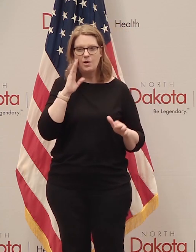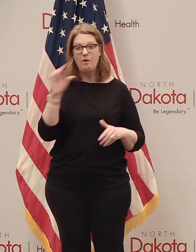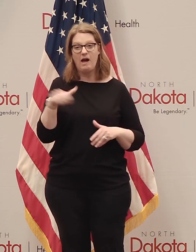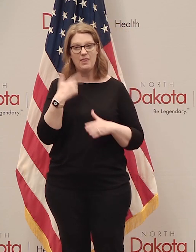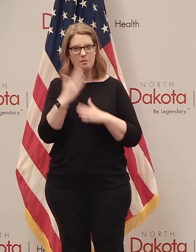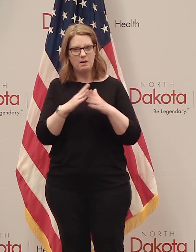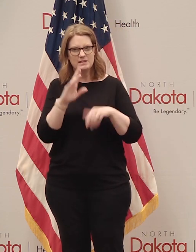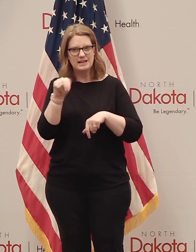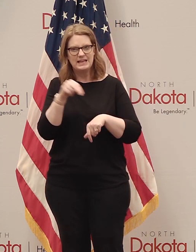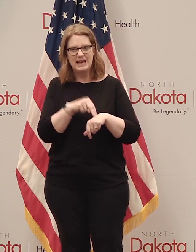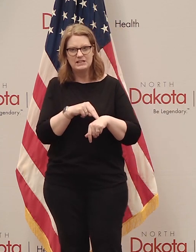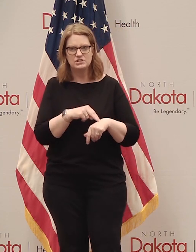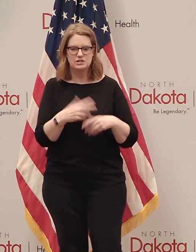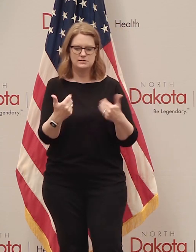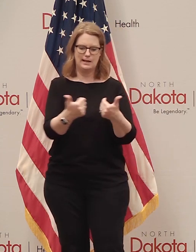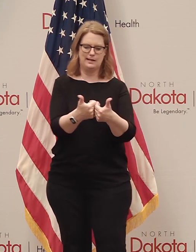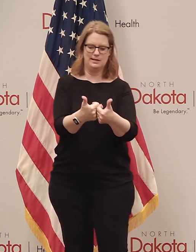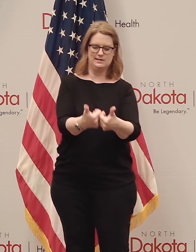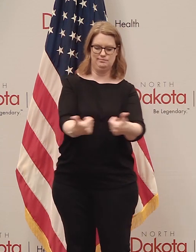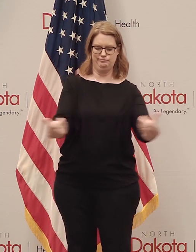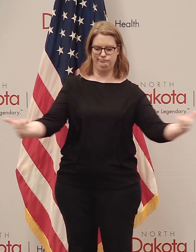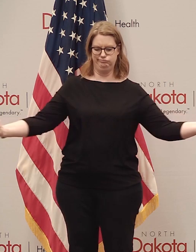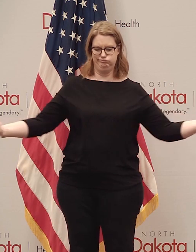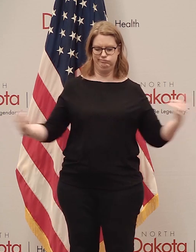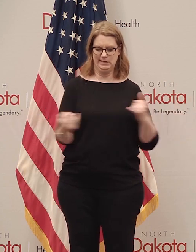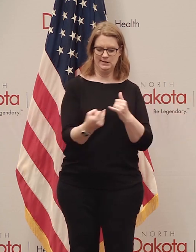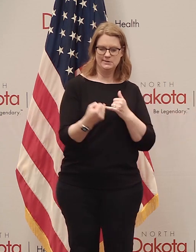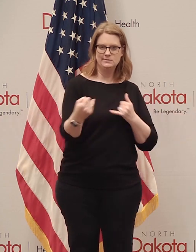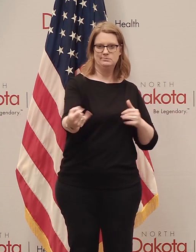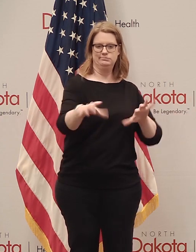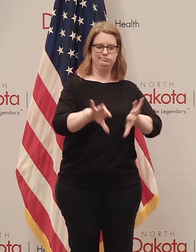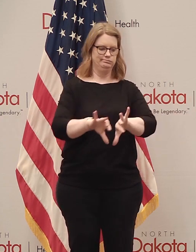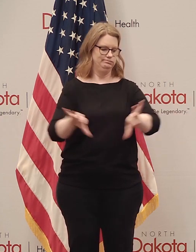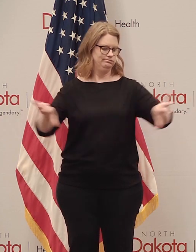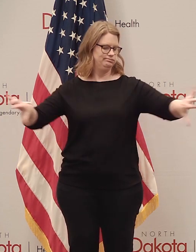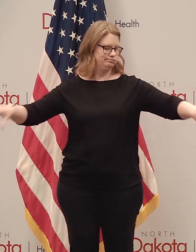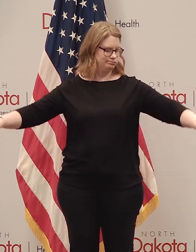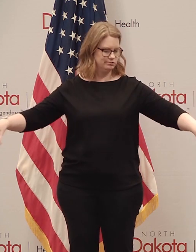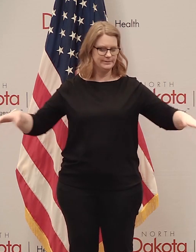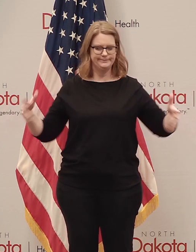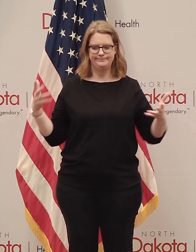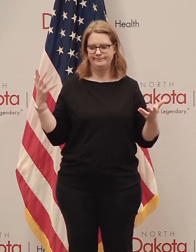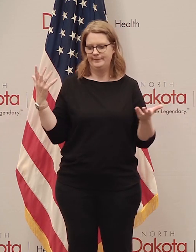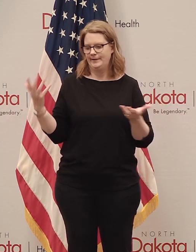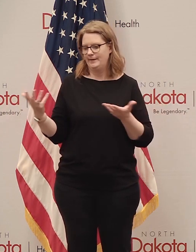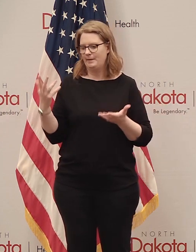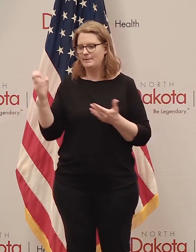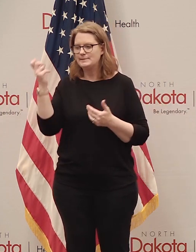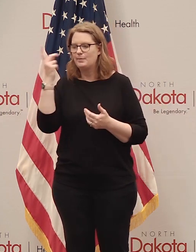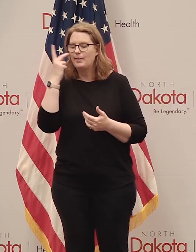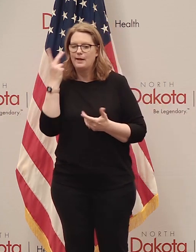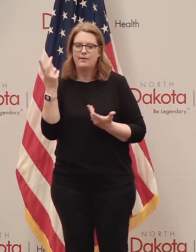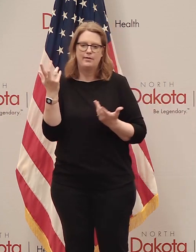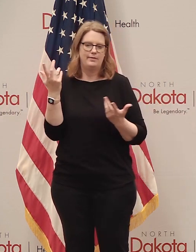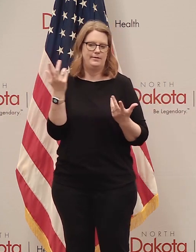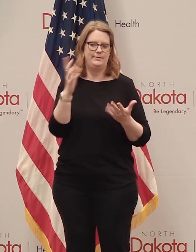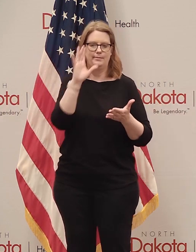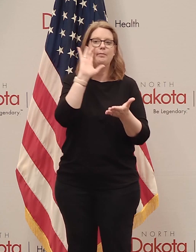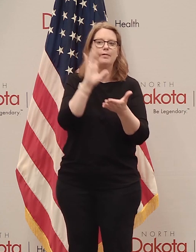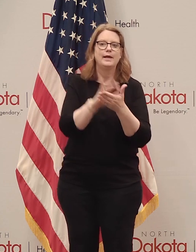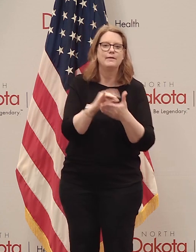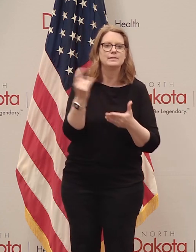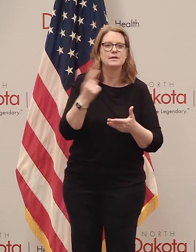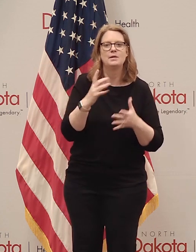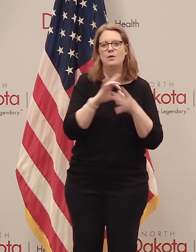nation are going through, where they're creating a divide, either it's ideological or political or something,